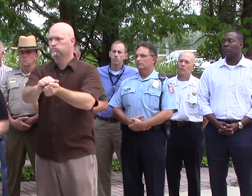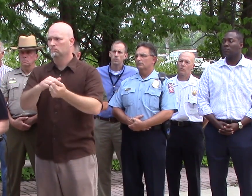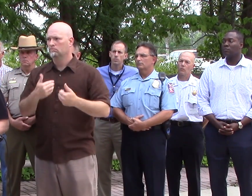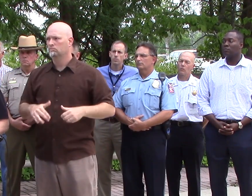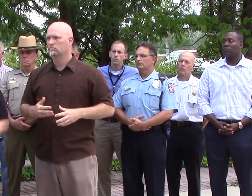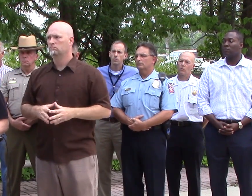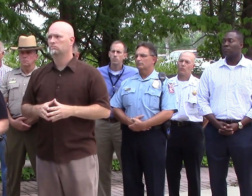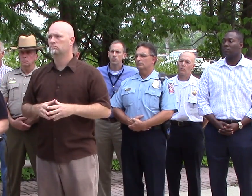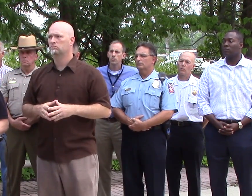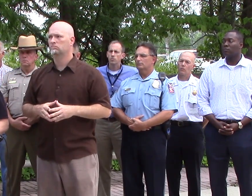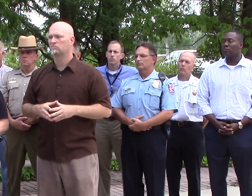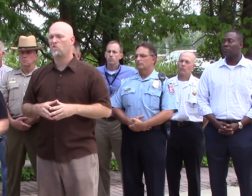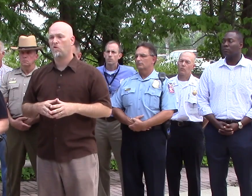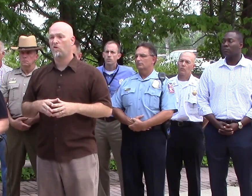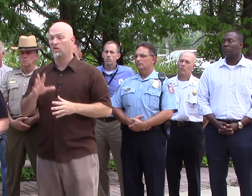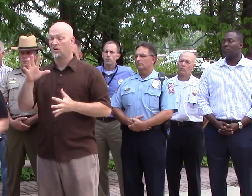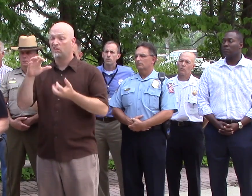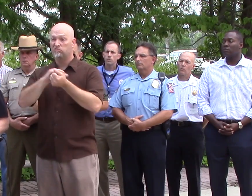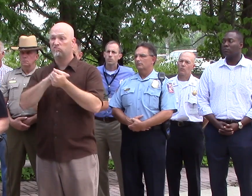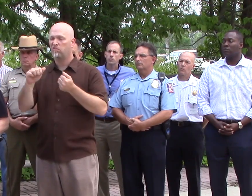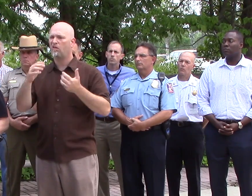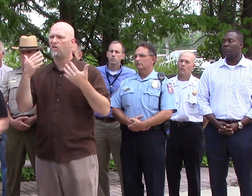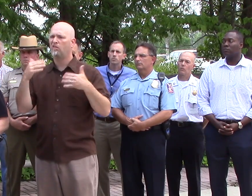City, causing tremendous damage.